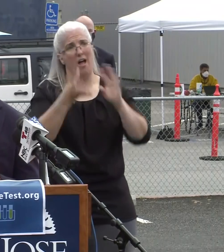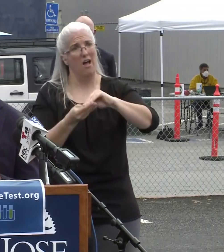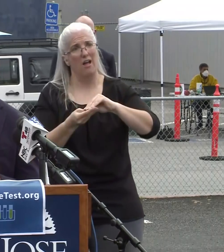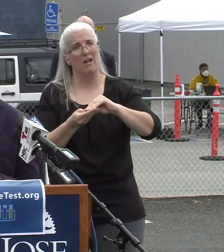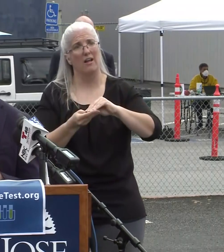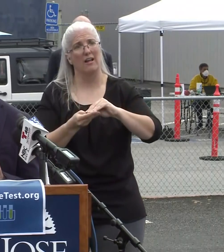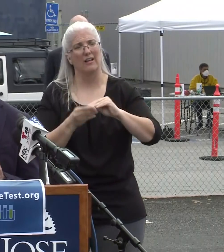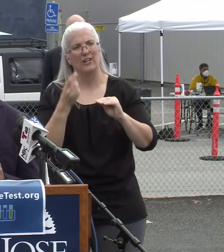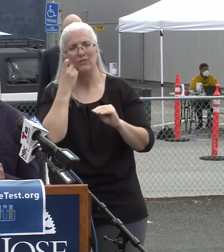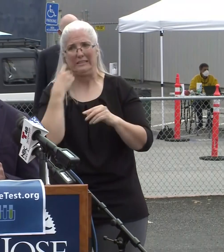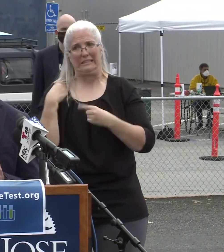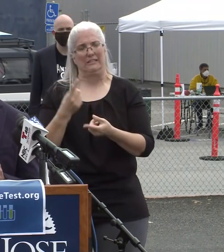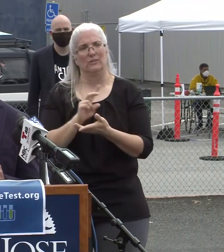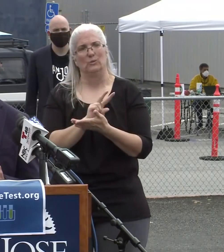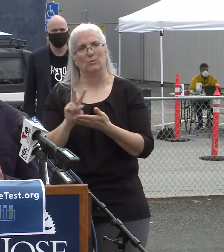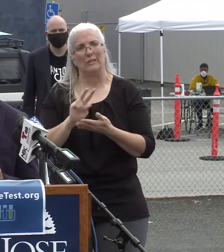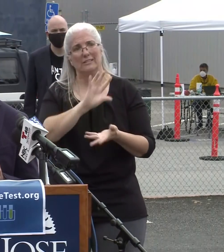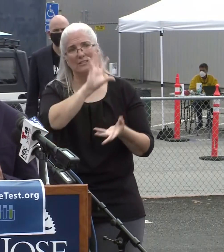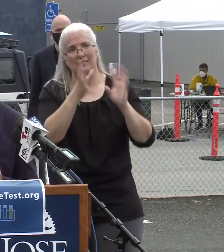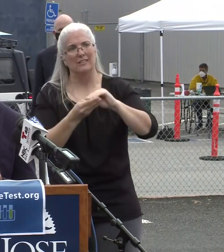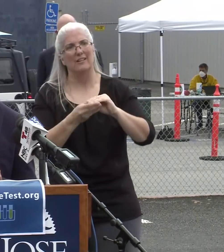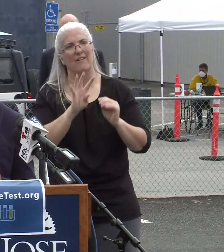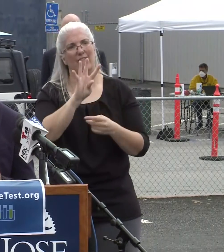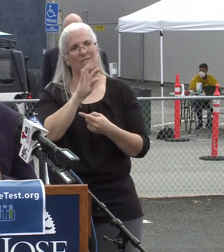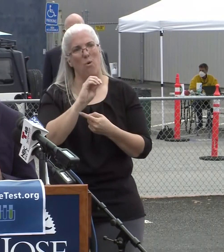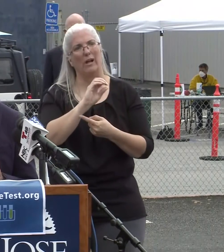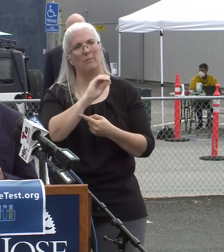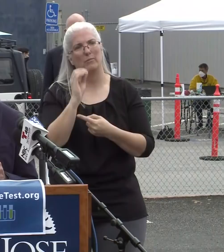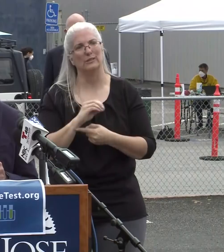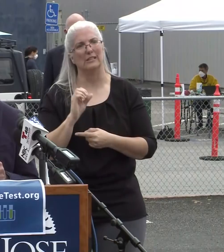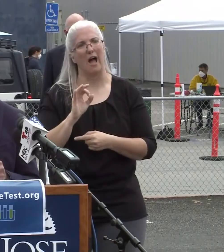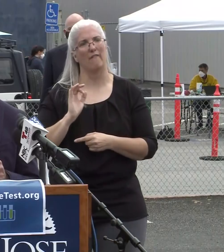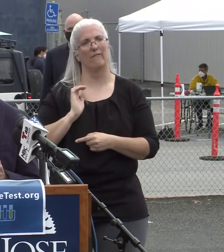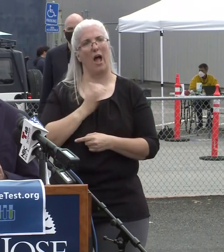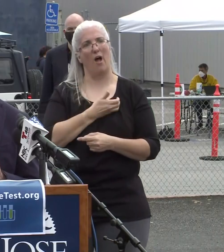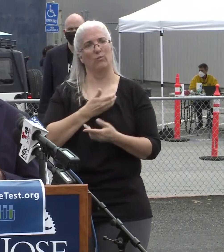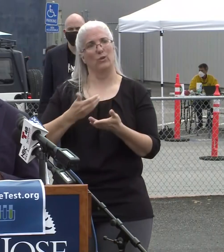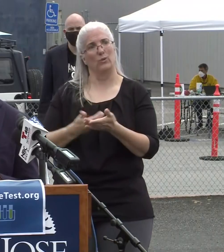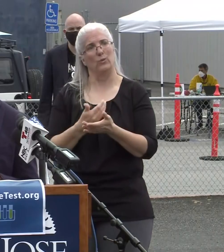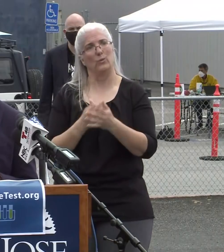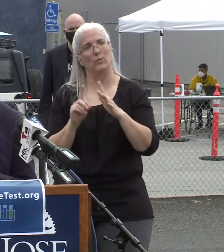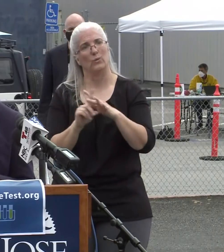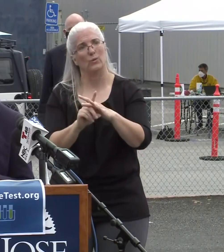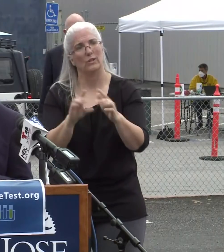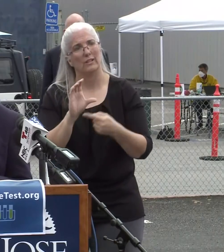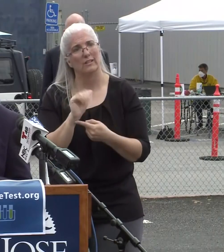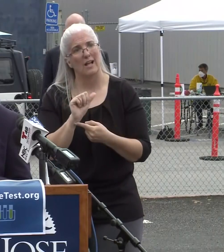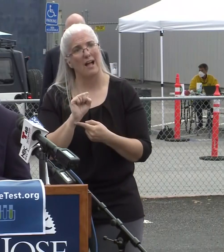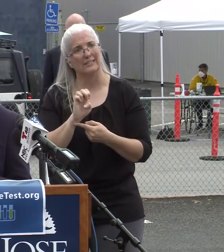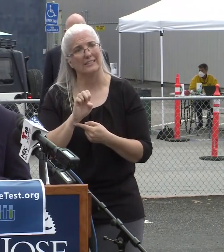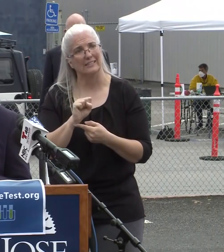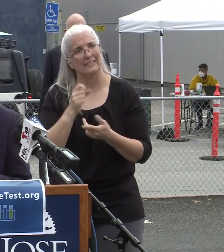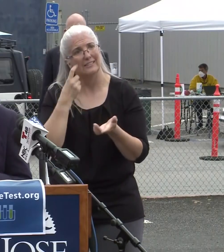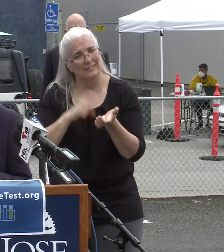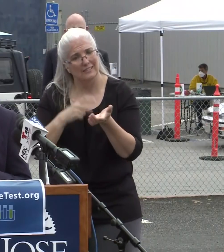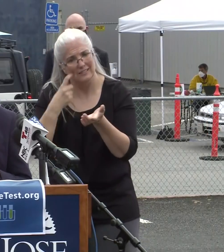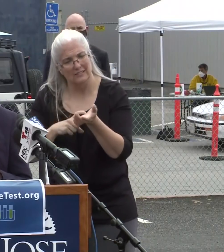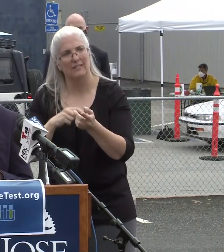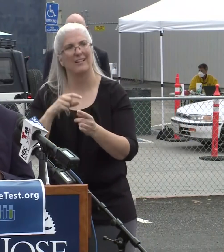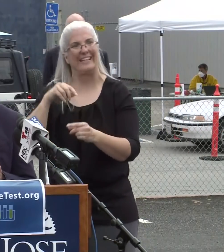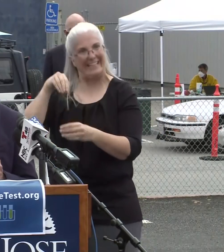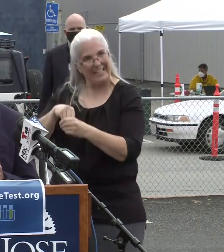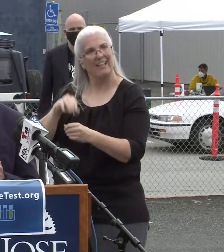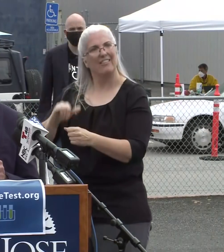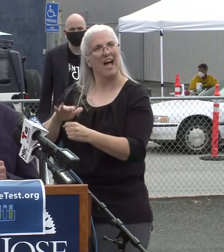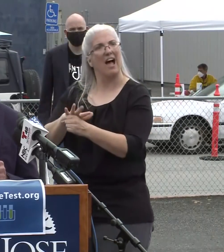last couple weeks, 40% of our cases that we've identified have come from East San Jose.